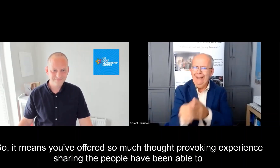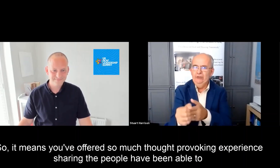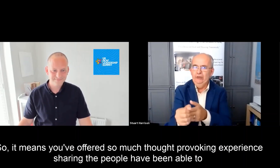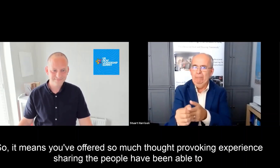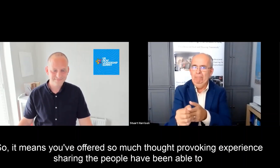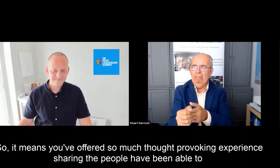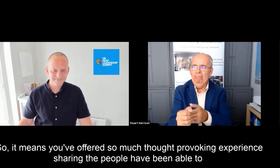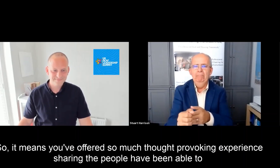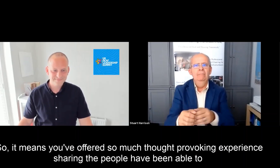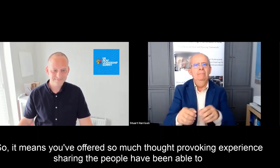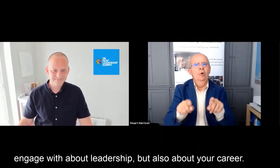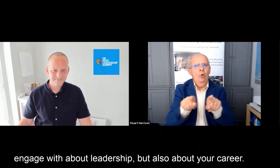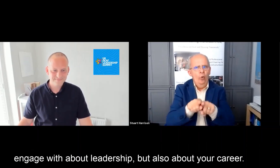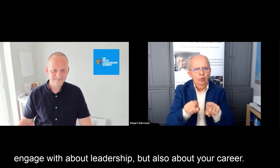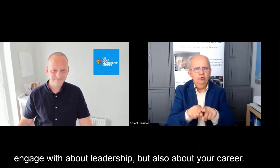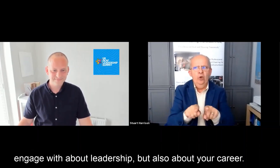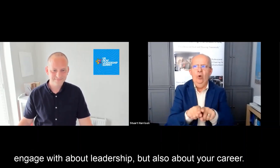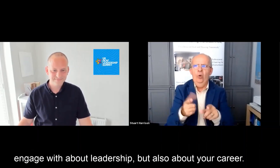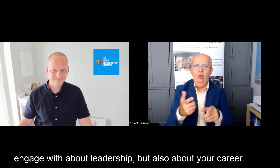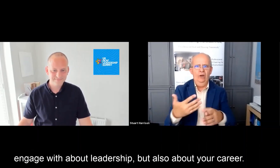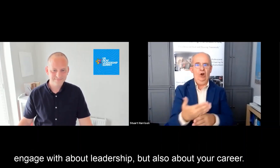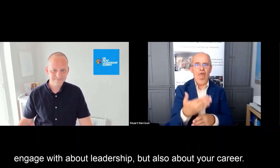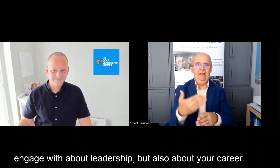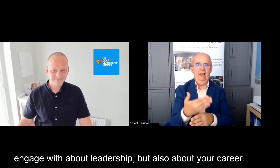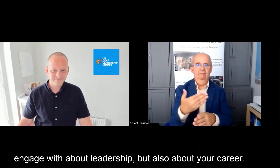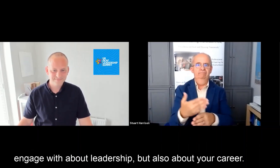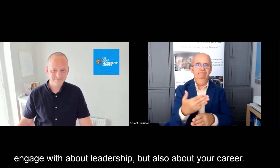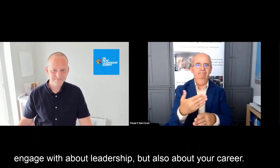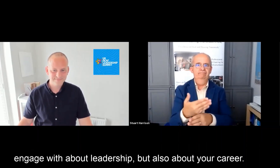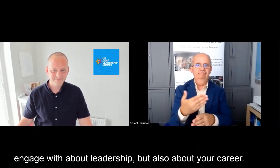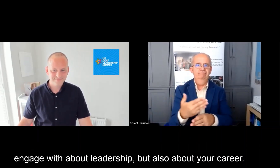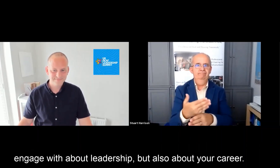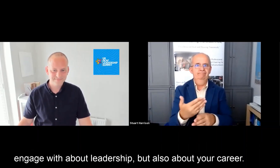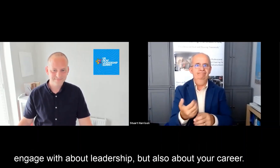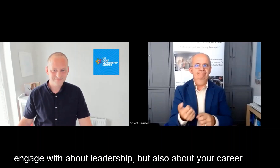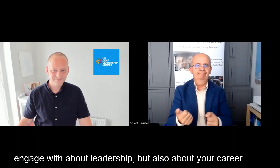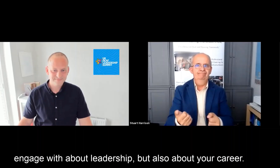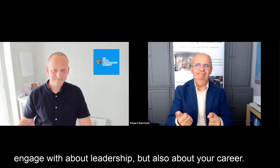to engage with about leadership, but also about your career